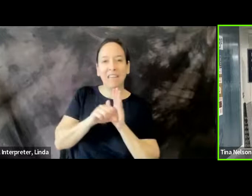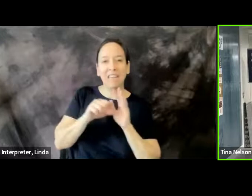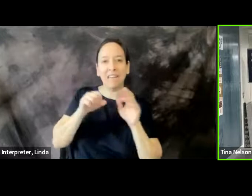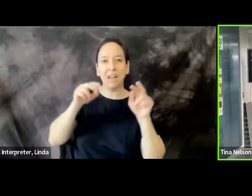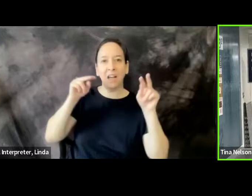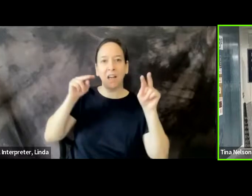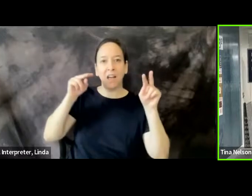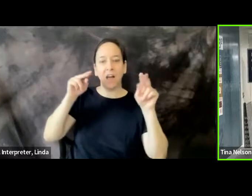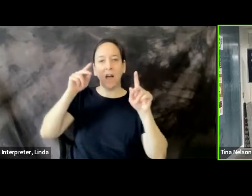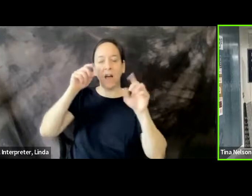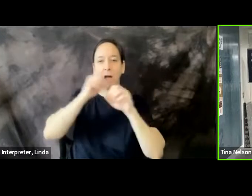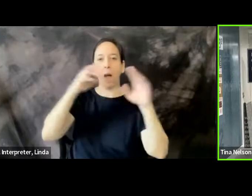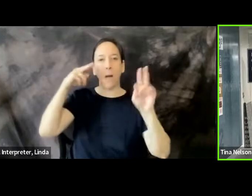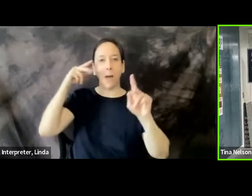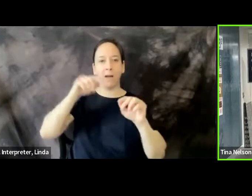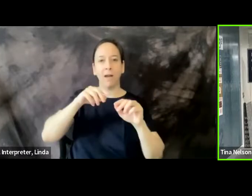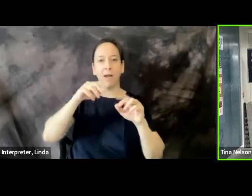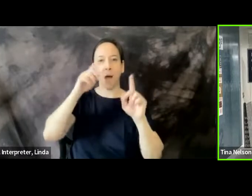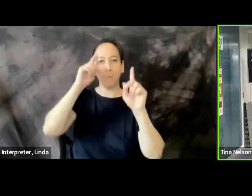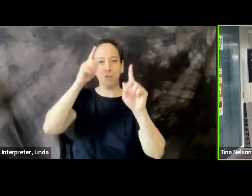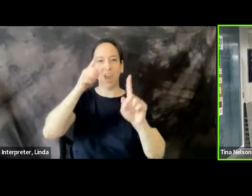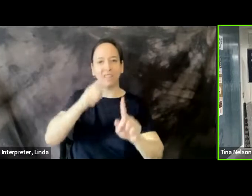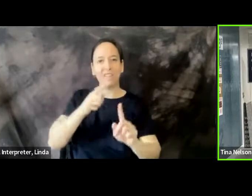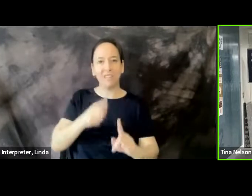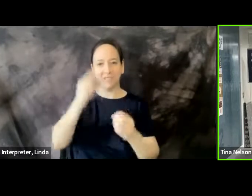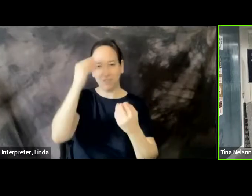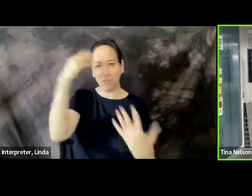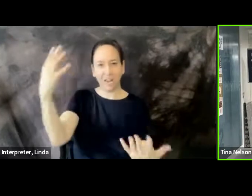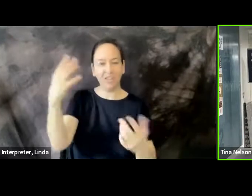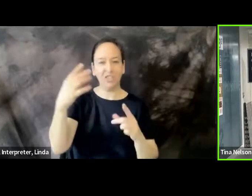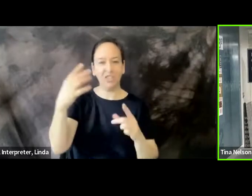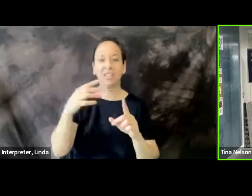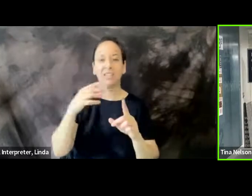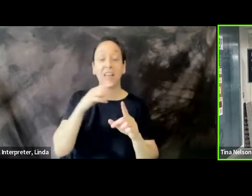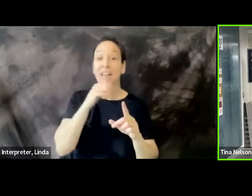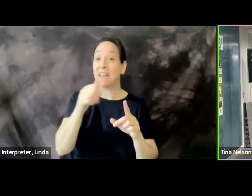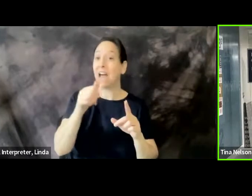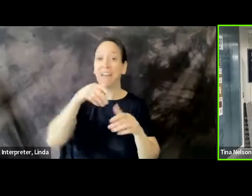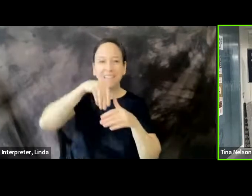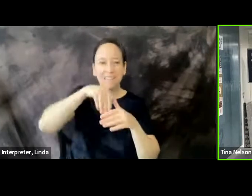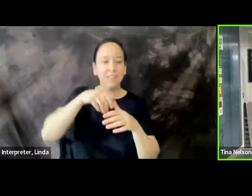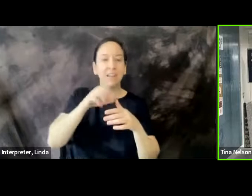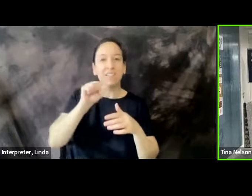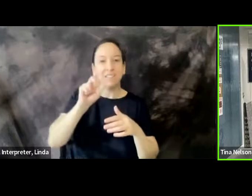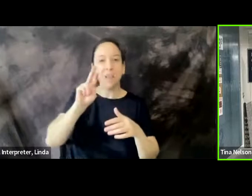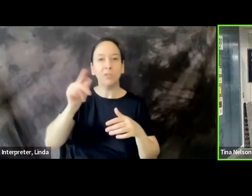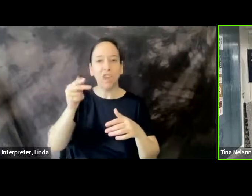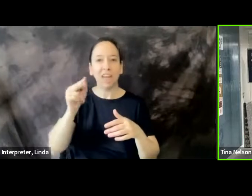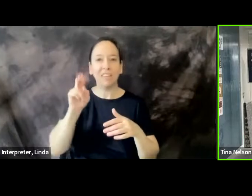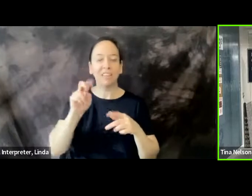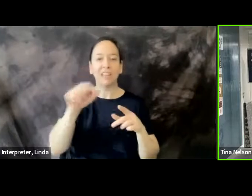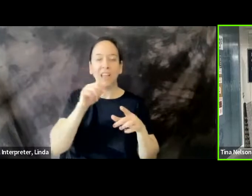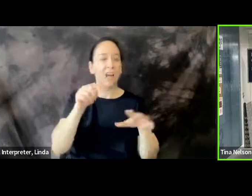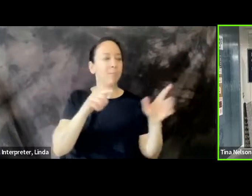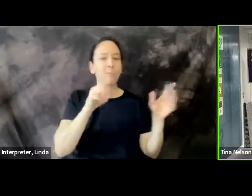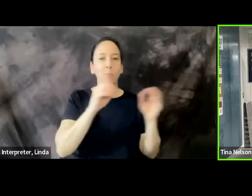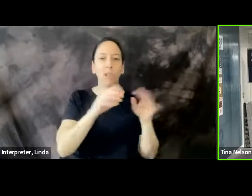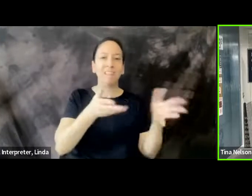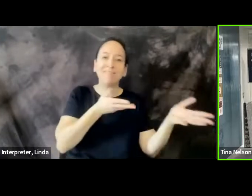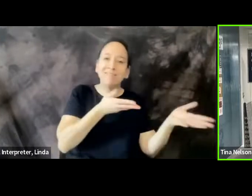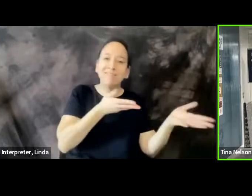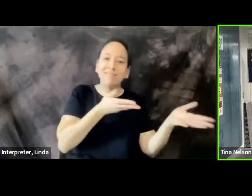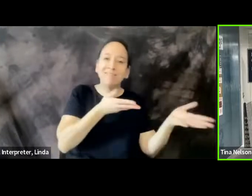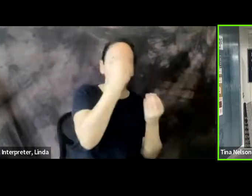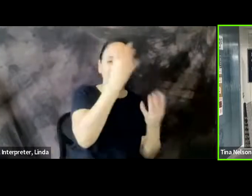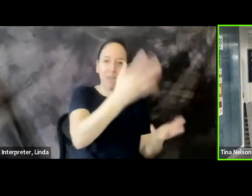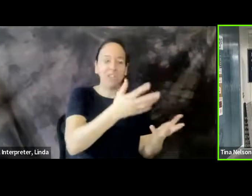objective information and not relying on subjective real life measures through conversations and